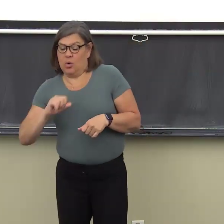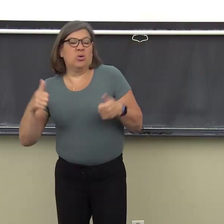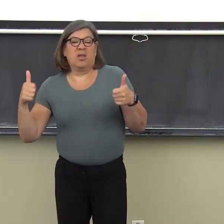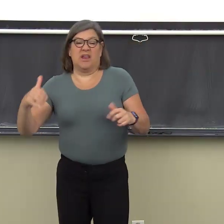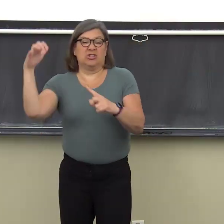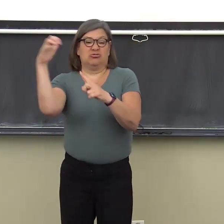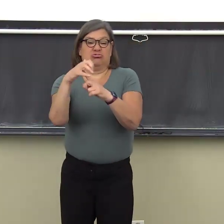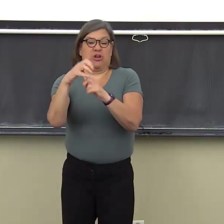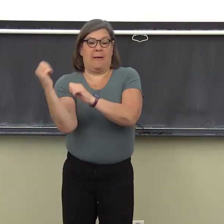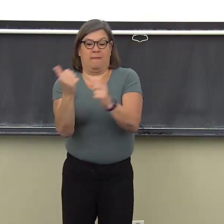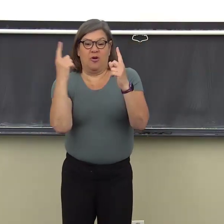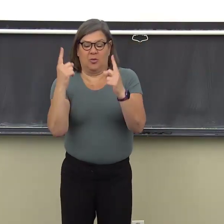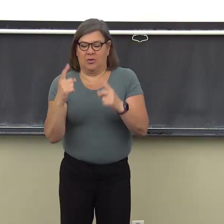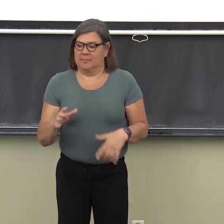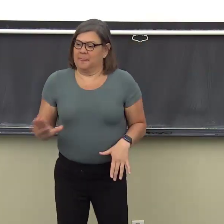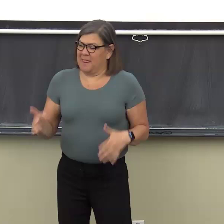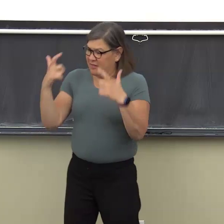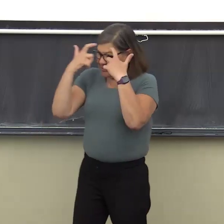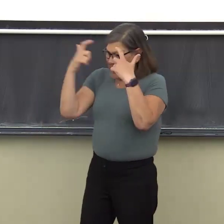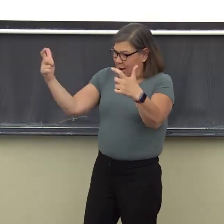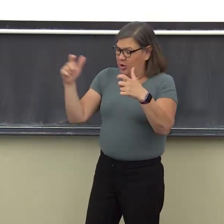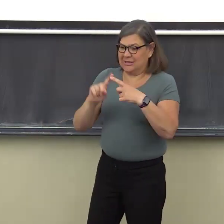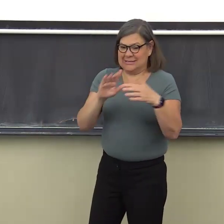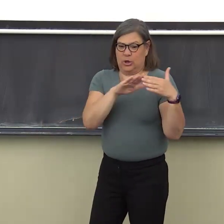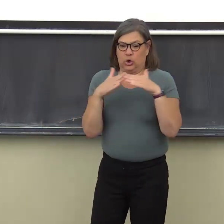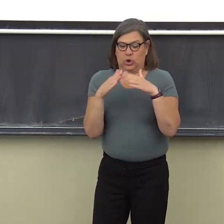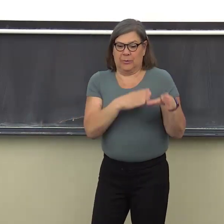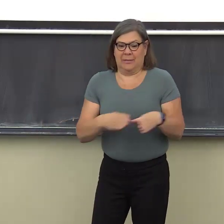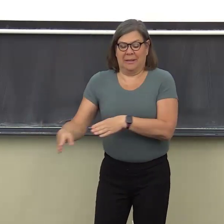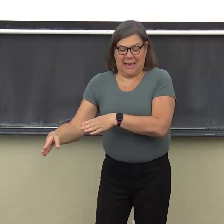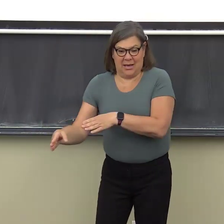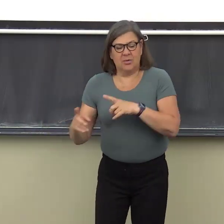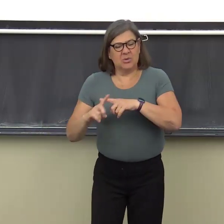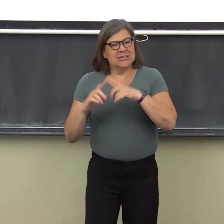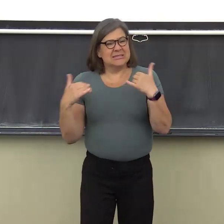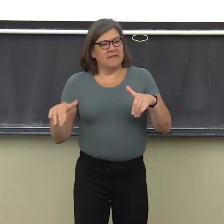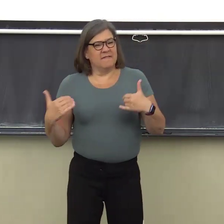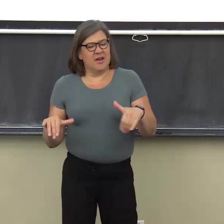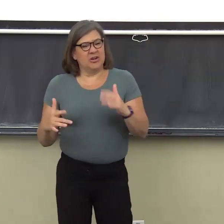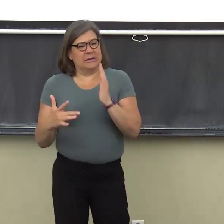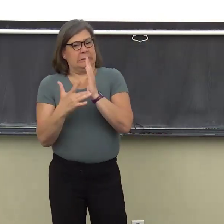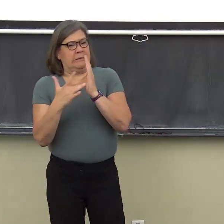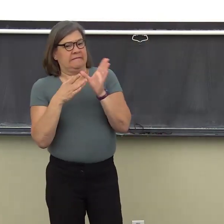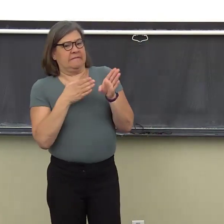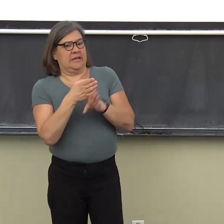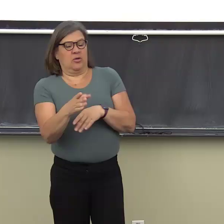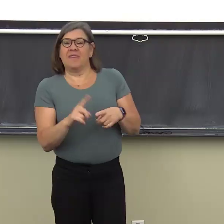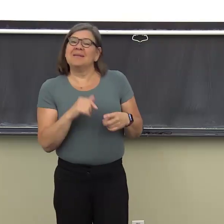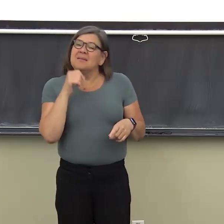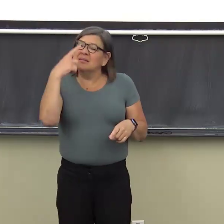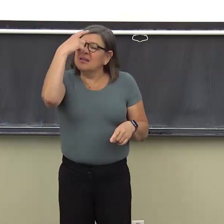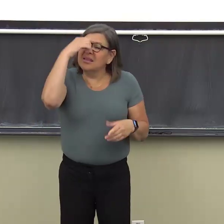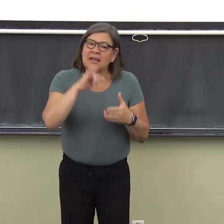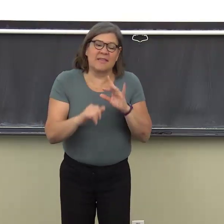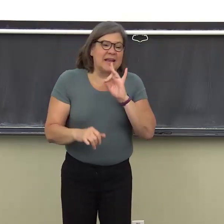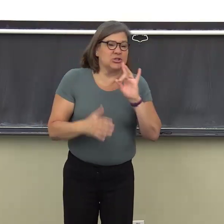And there's a arrogance in urban planning, which is a highly technocratic field, which just doesn't want to think like that. And